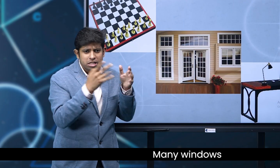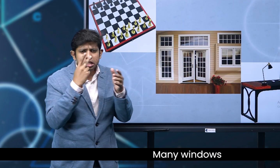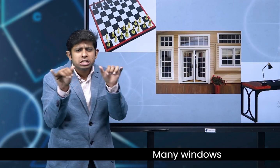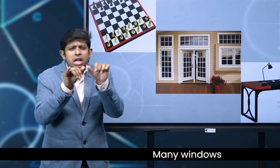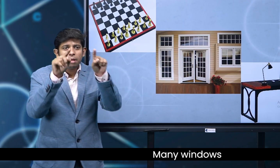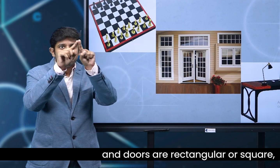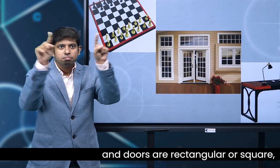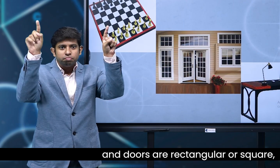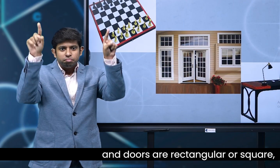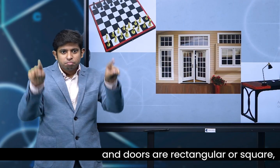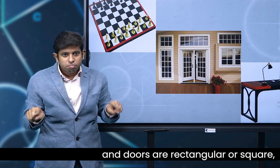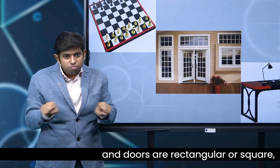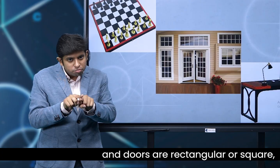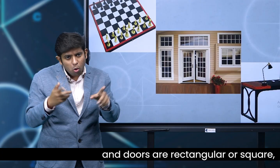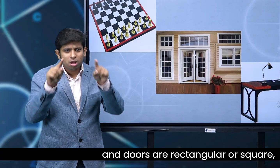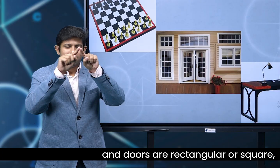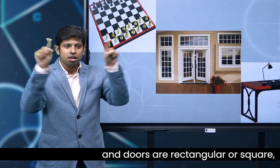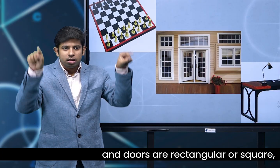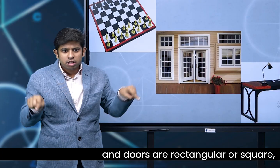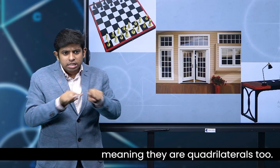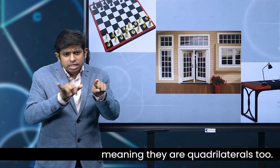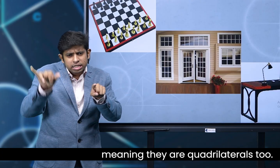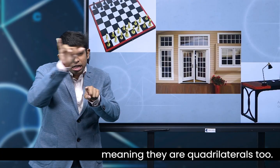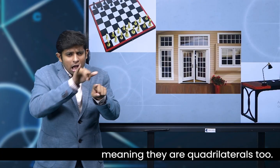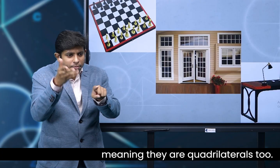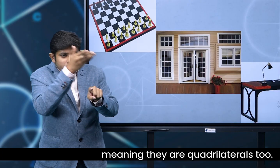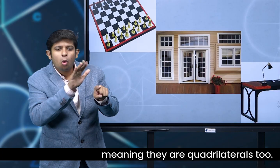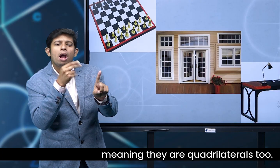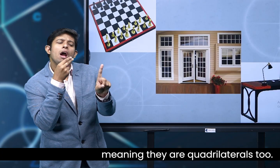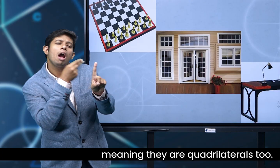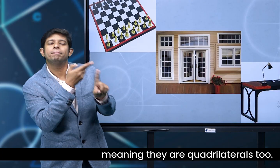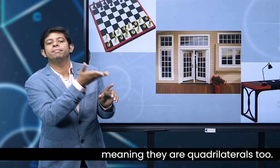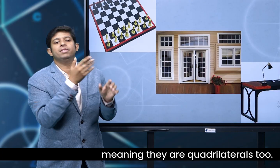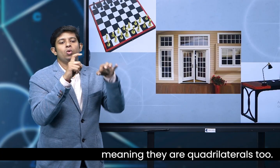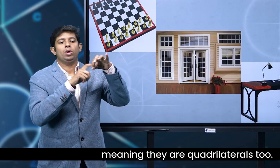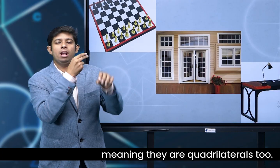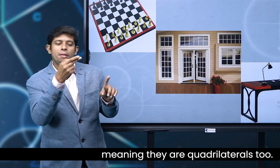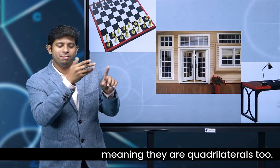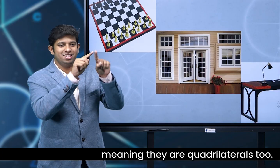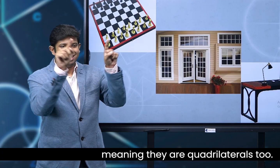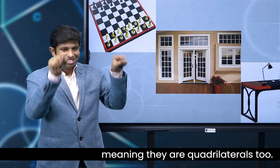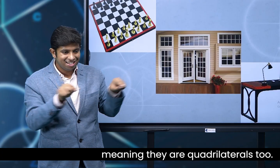Many windows and doors are rectangular or square, meaning they are quadrilaterals too.